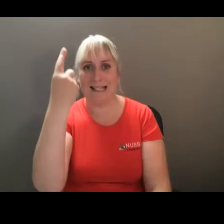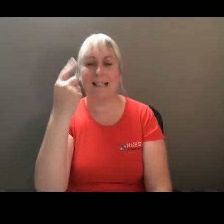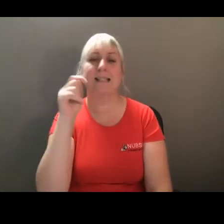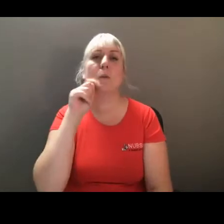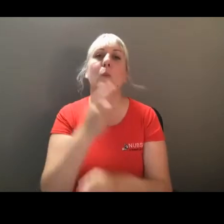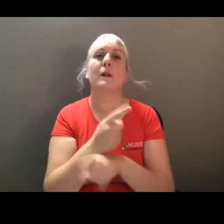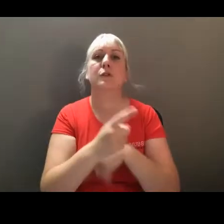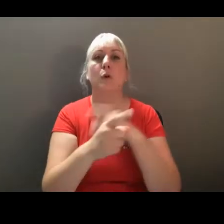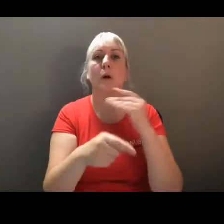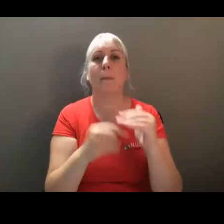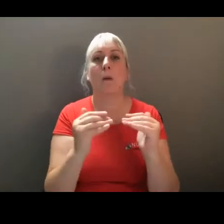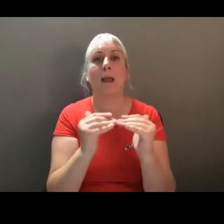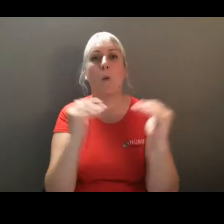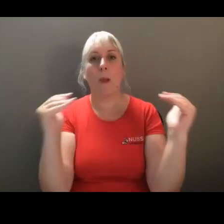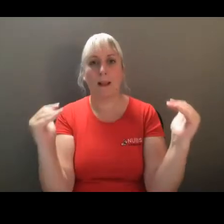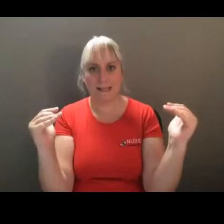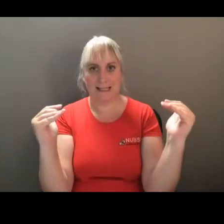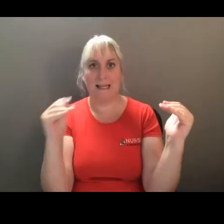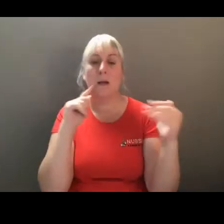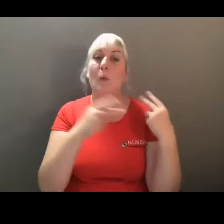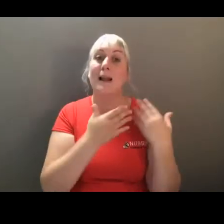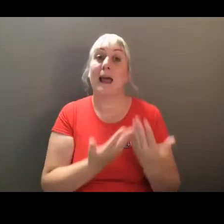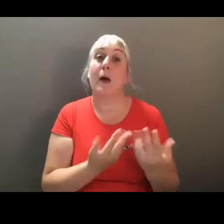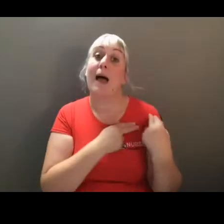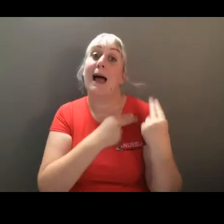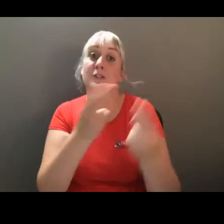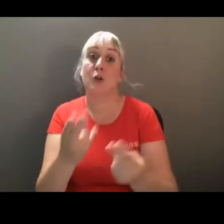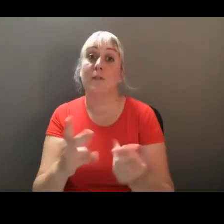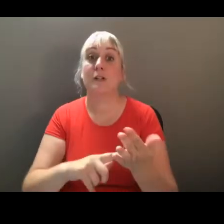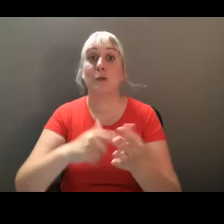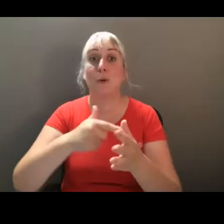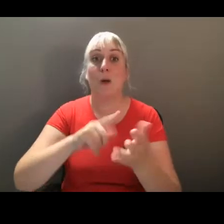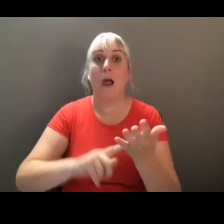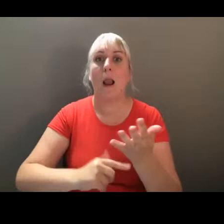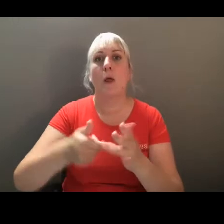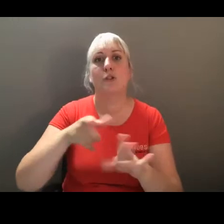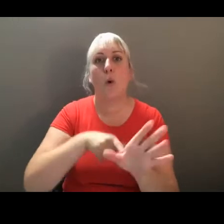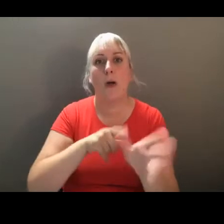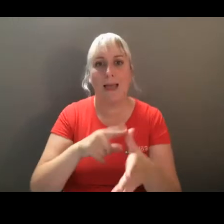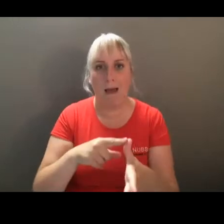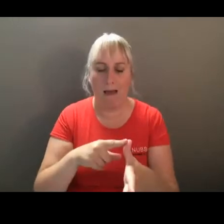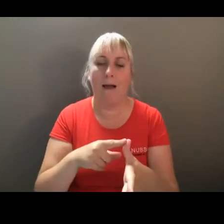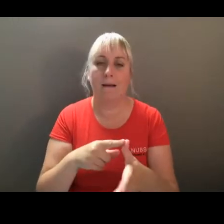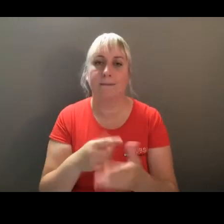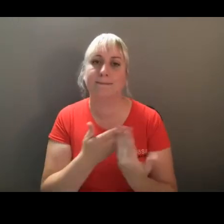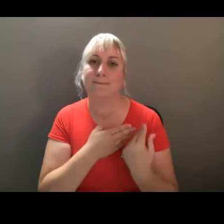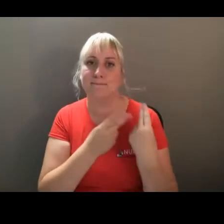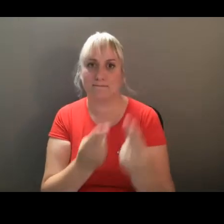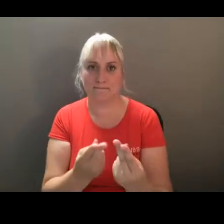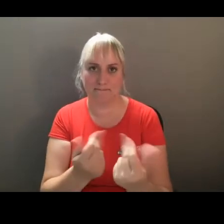another Commissioner, Latoya, to make that point. Thank you.